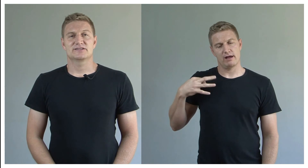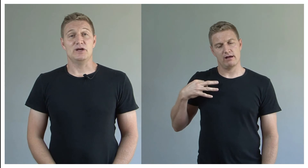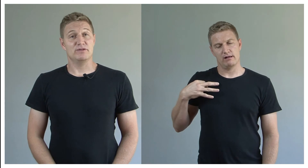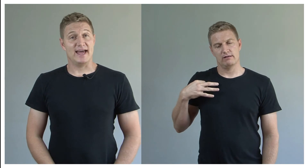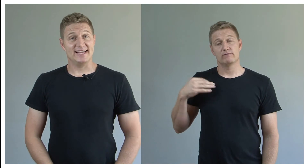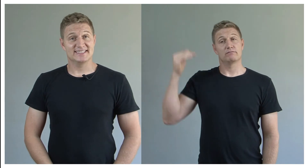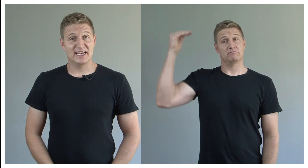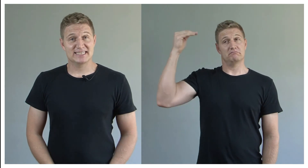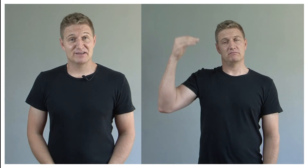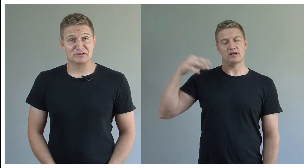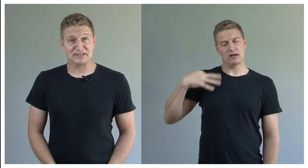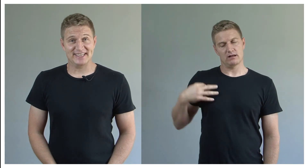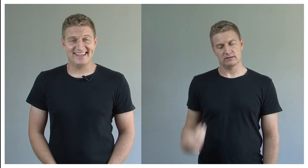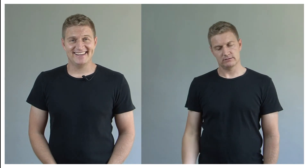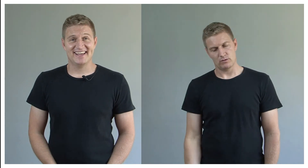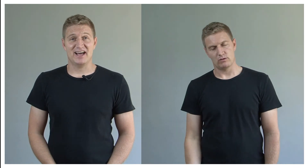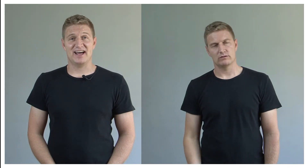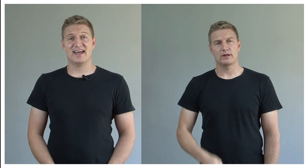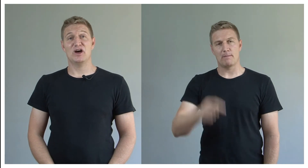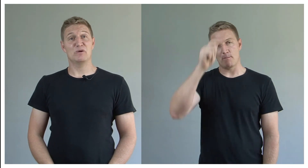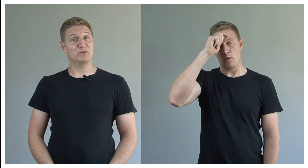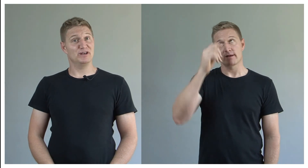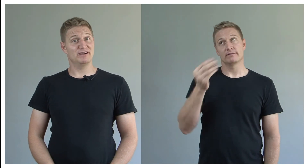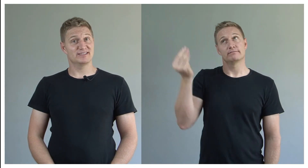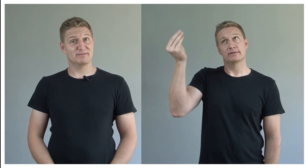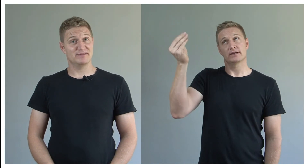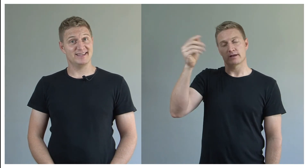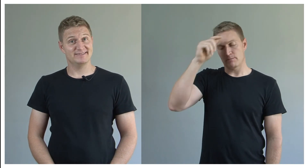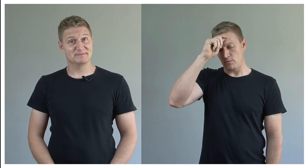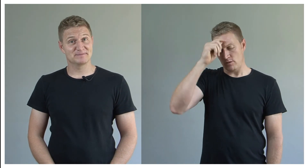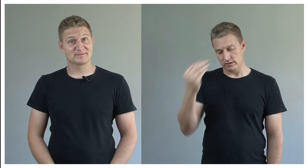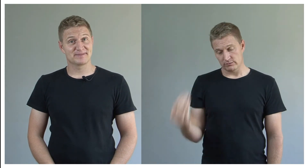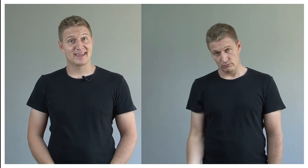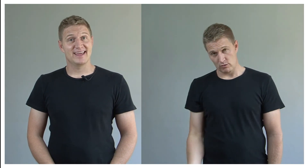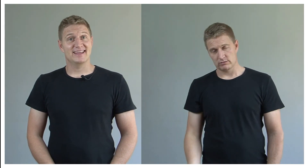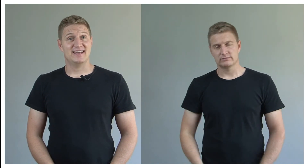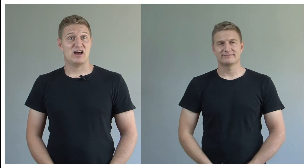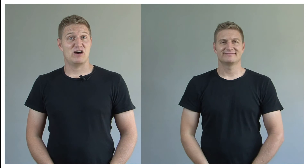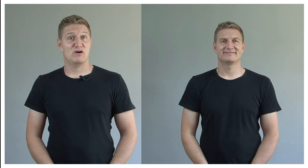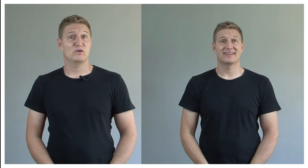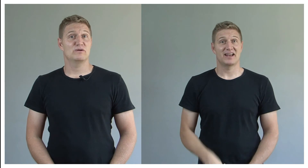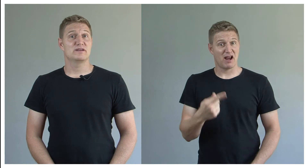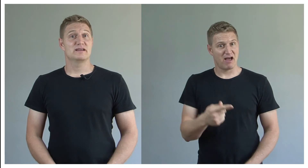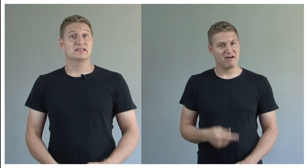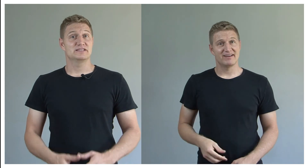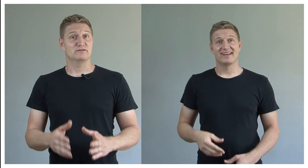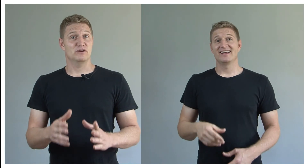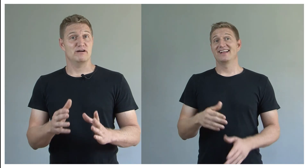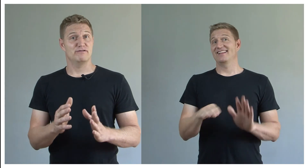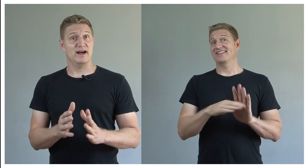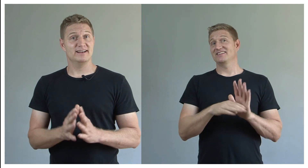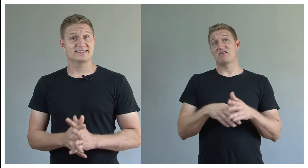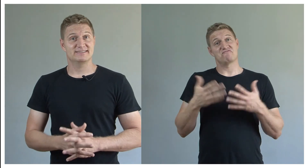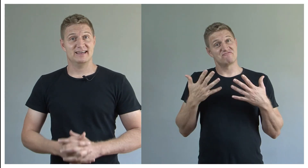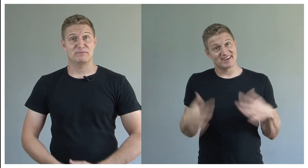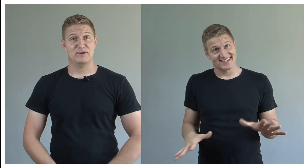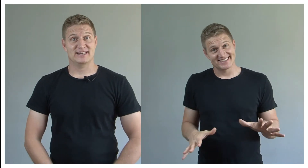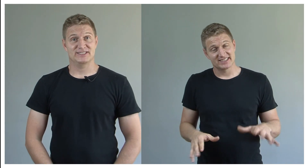So that is the lesson for today. I hope you learned something. Now, for our final practice